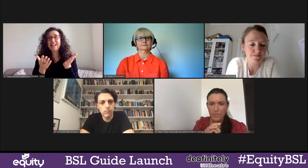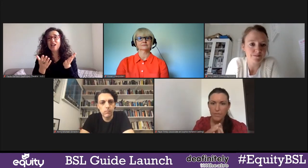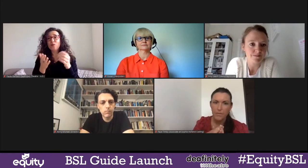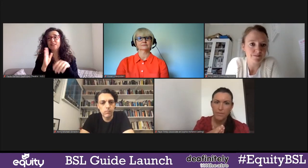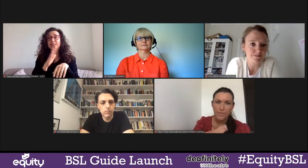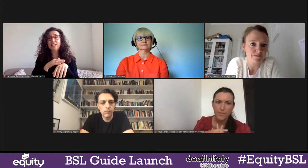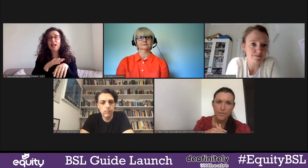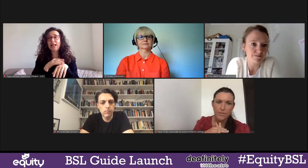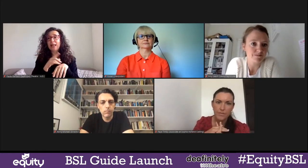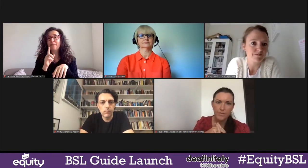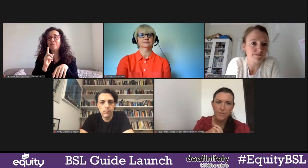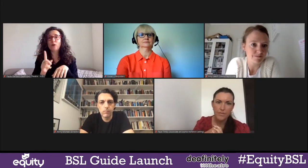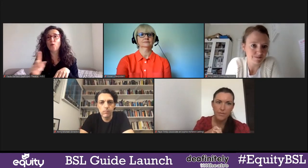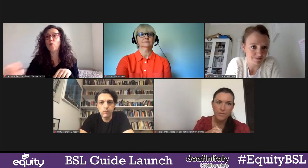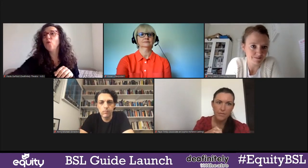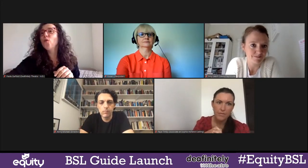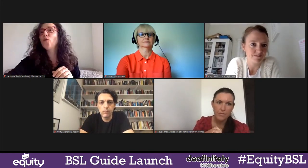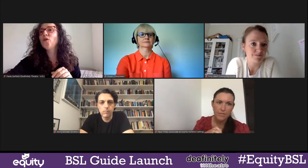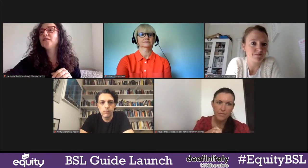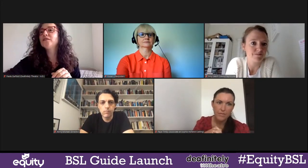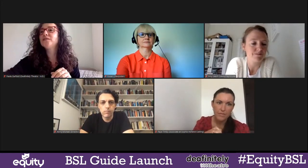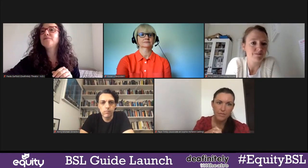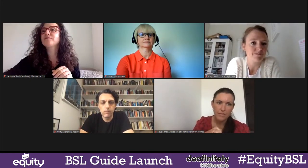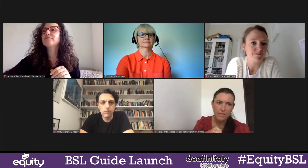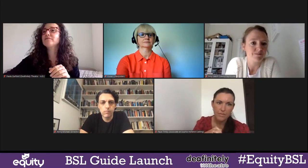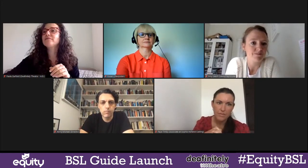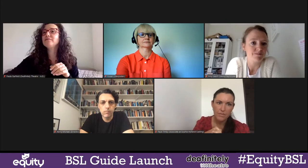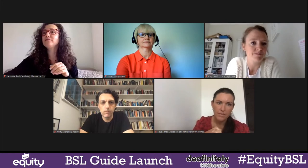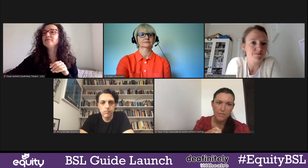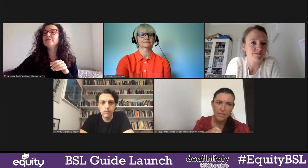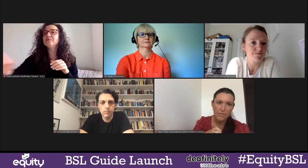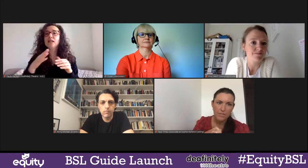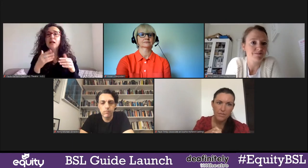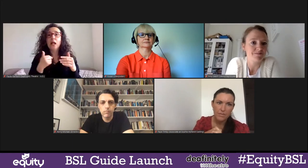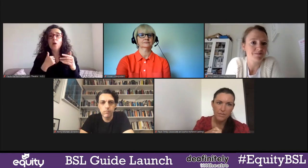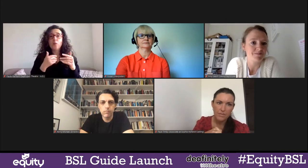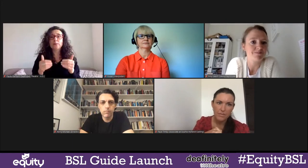you. Thank you for your comments. Just let me double check my timings.